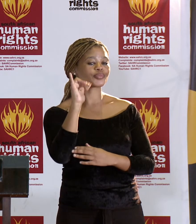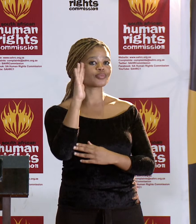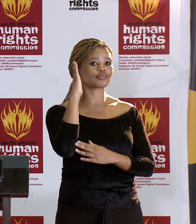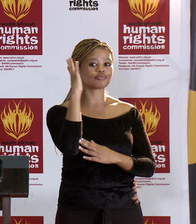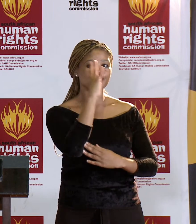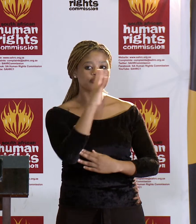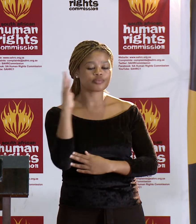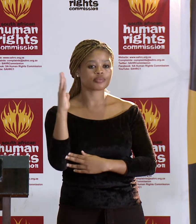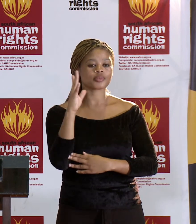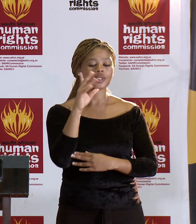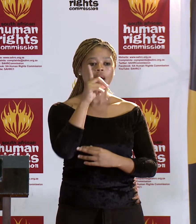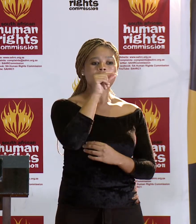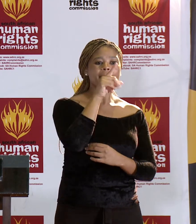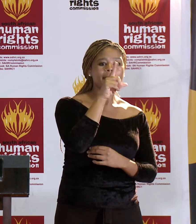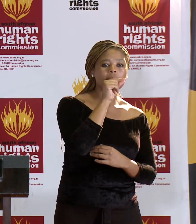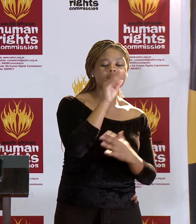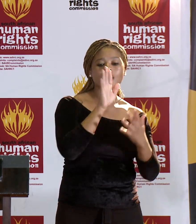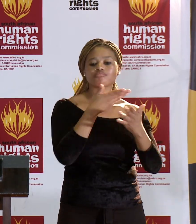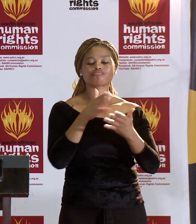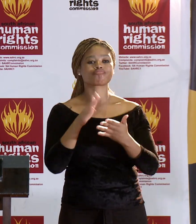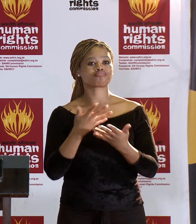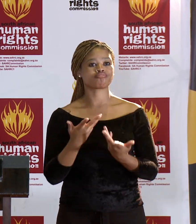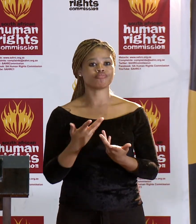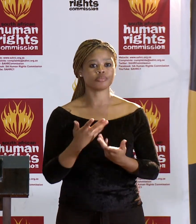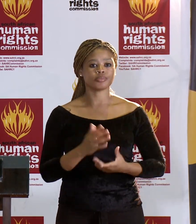trees, birds singing in them.